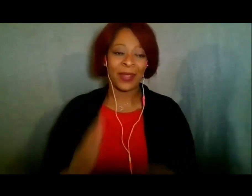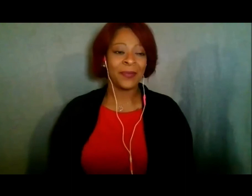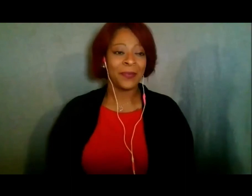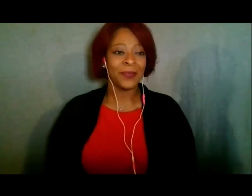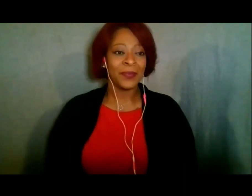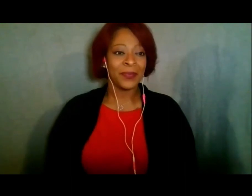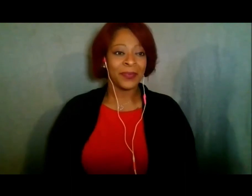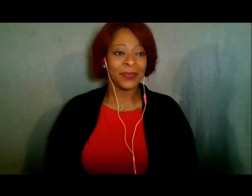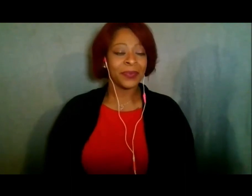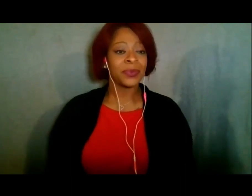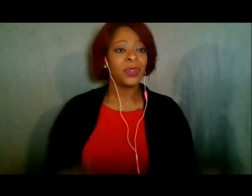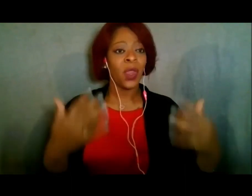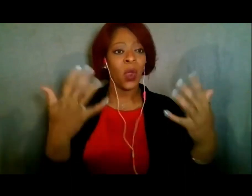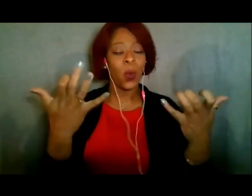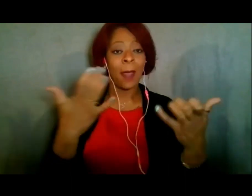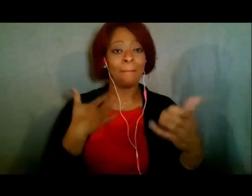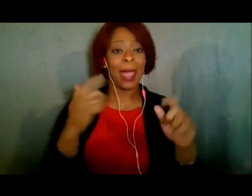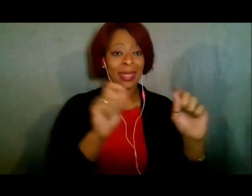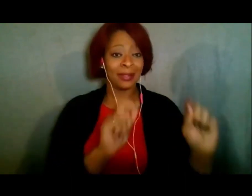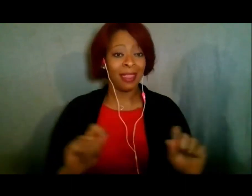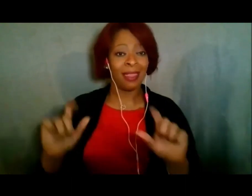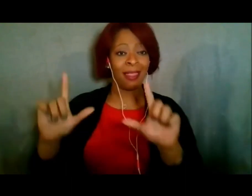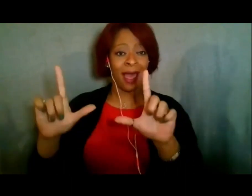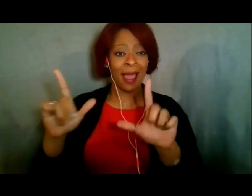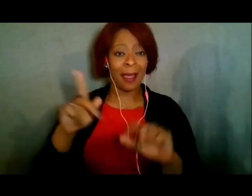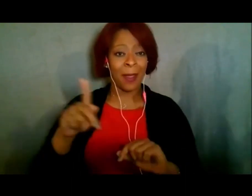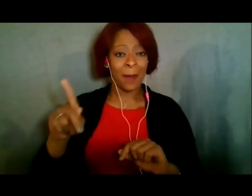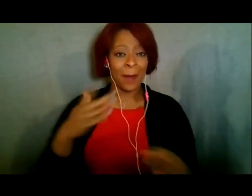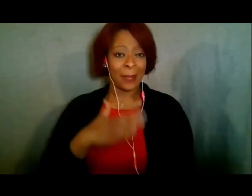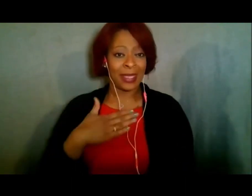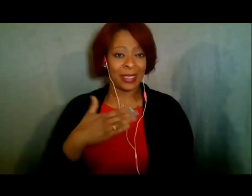So if you want to bring up my slides.